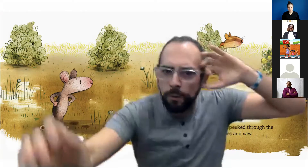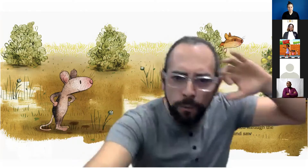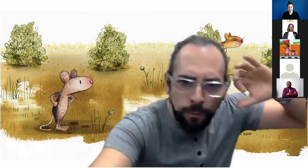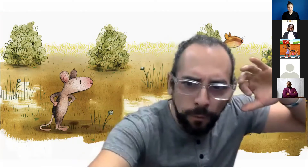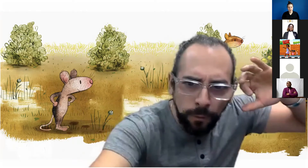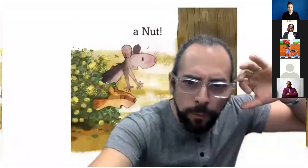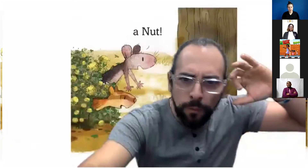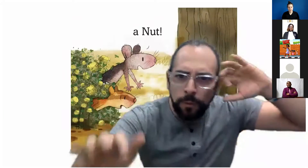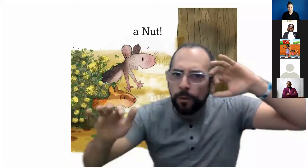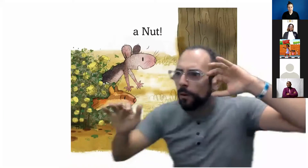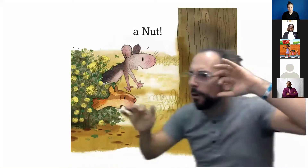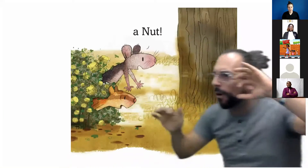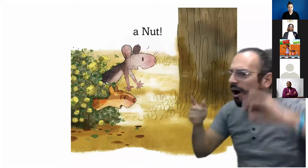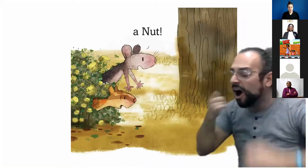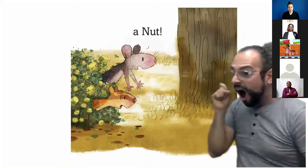and they saw